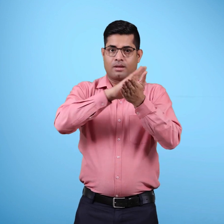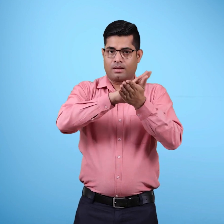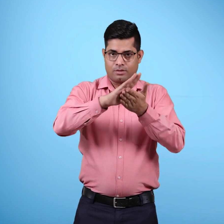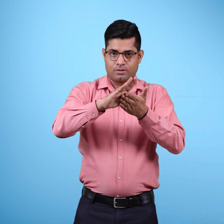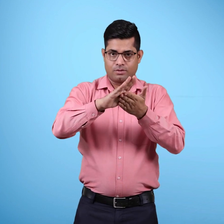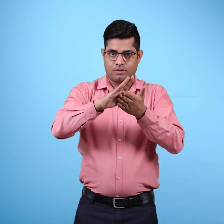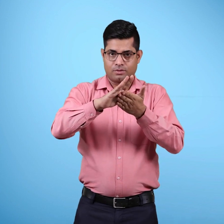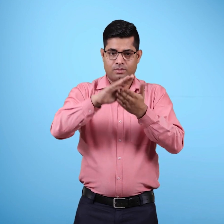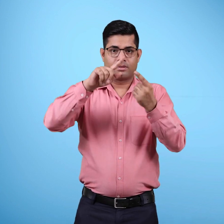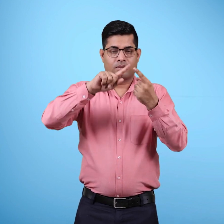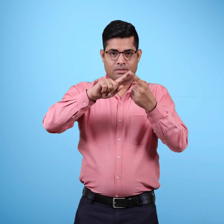what kind of stem